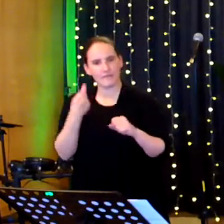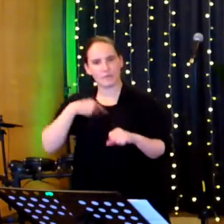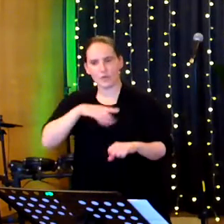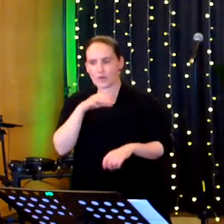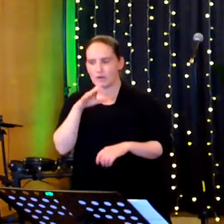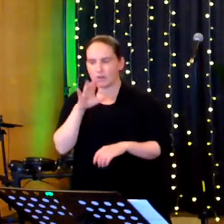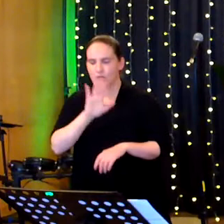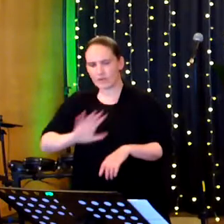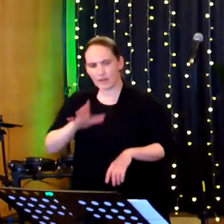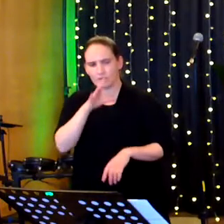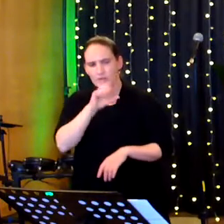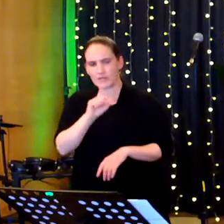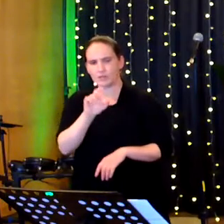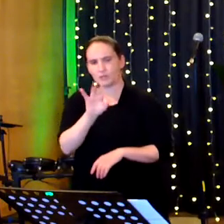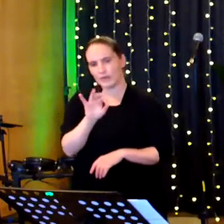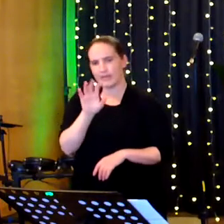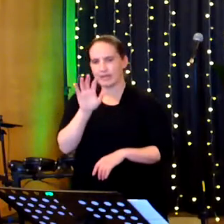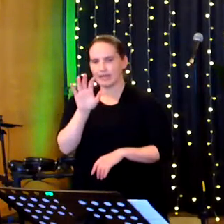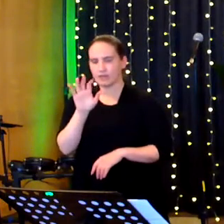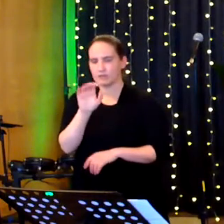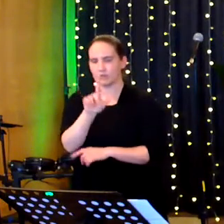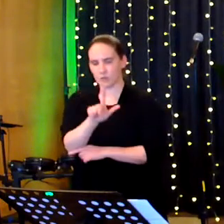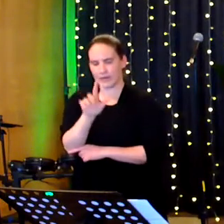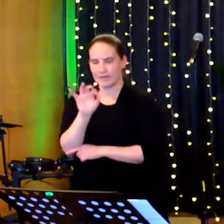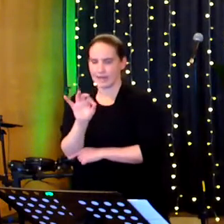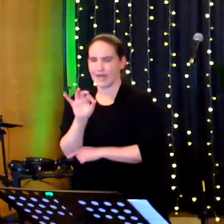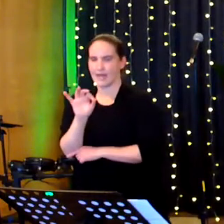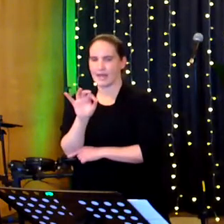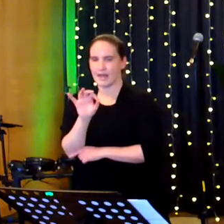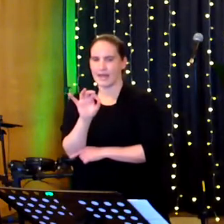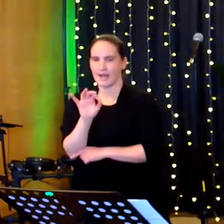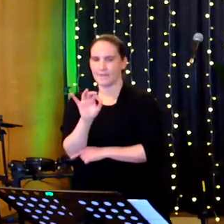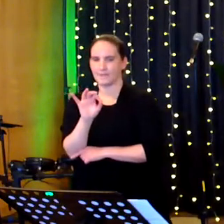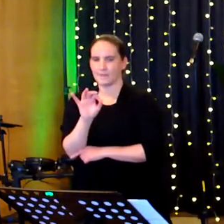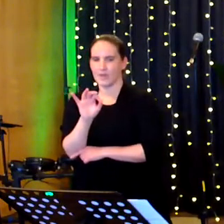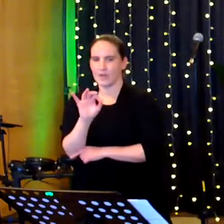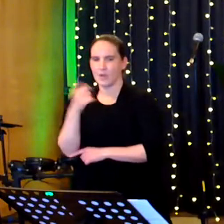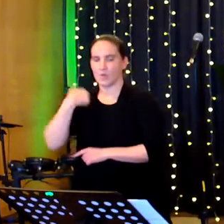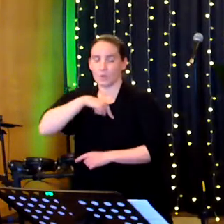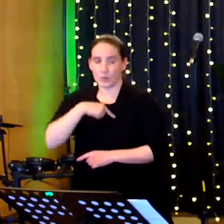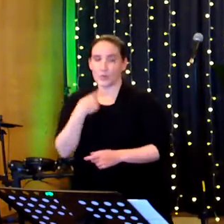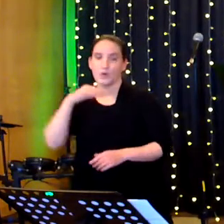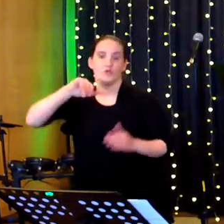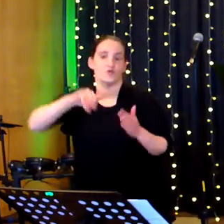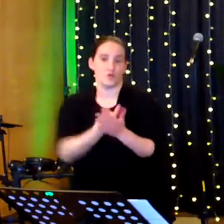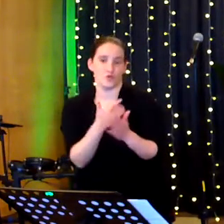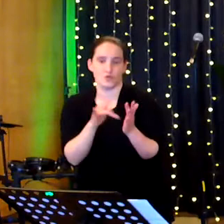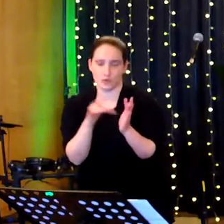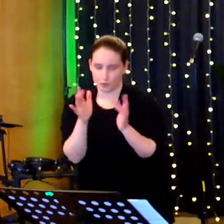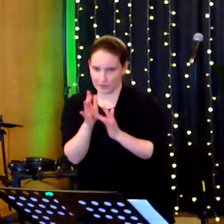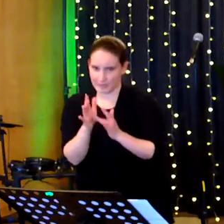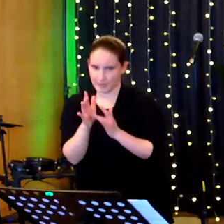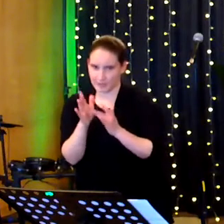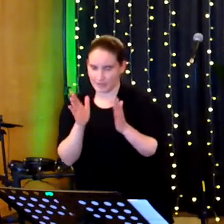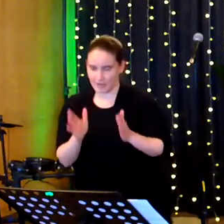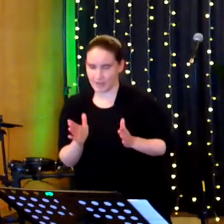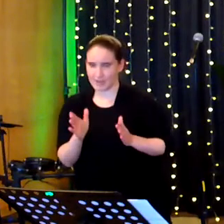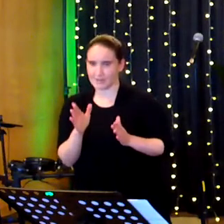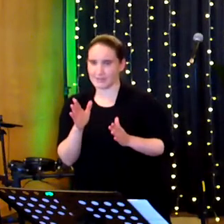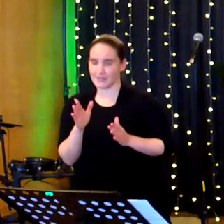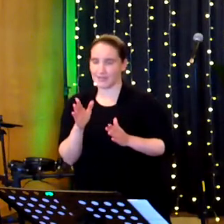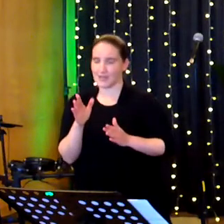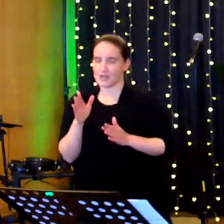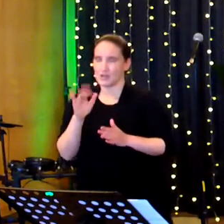know. And when we were first Christians, John was on fire. I mean, fire. Like, he's on fire now, but man, he was on